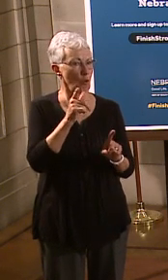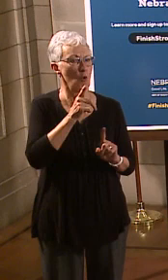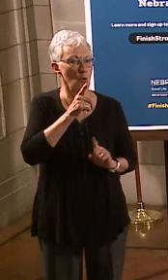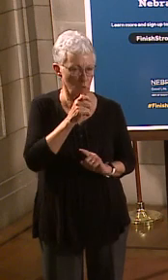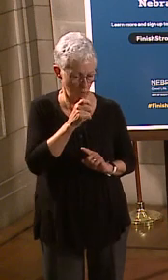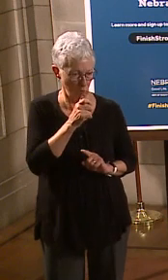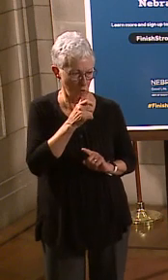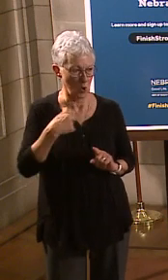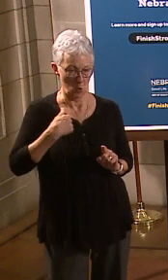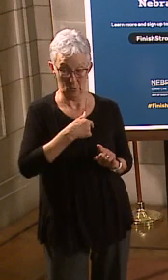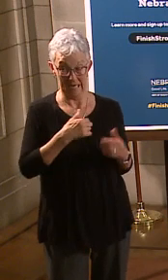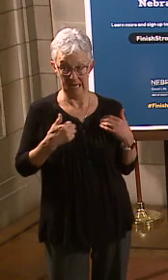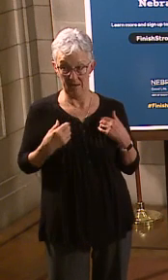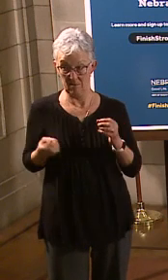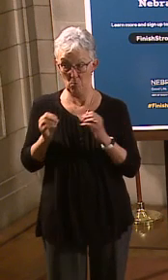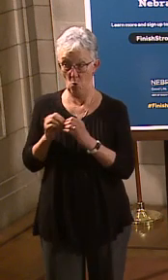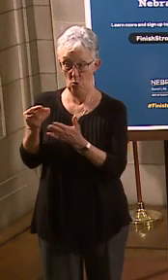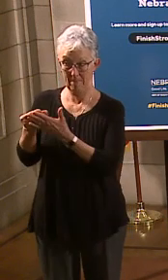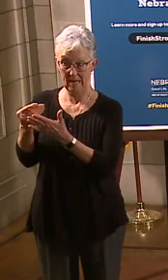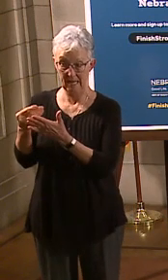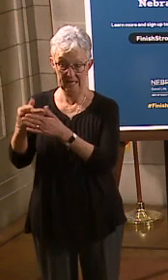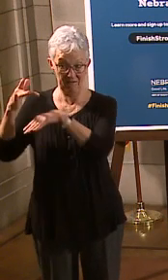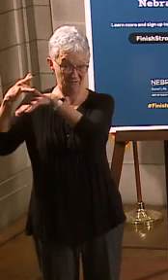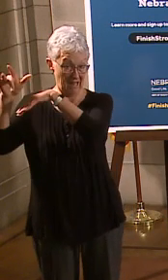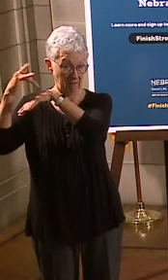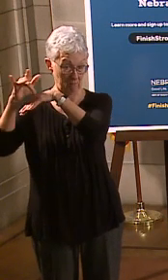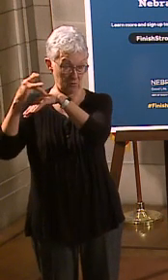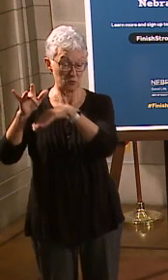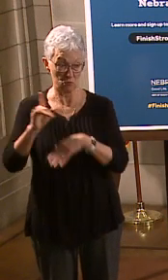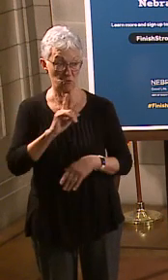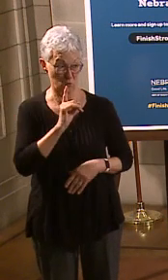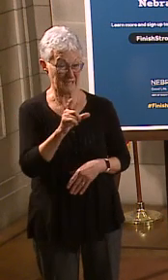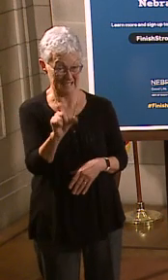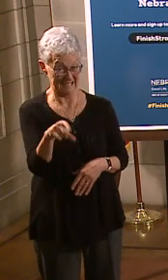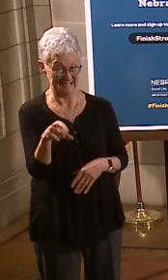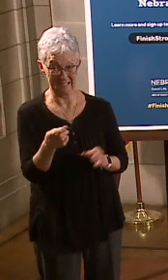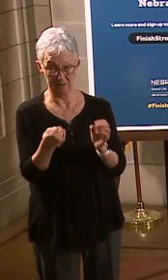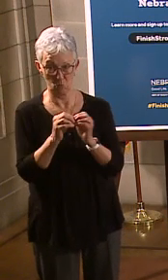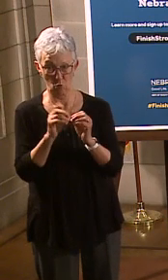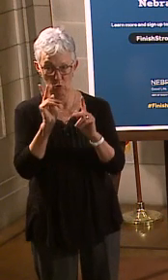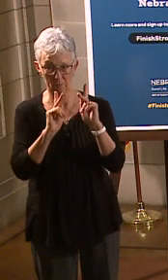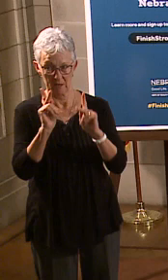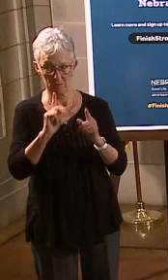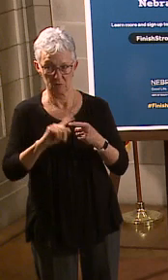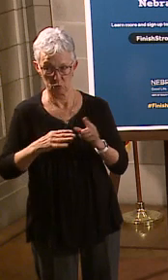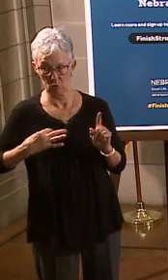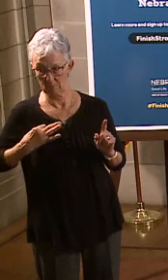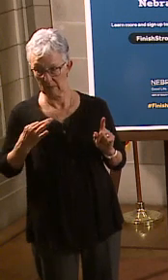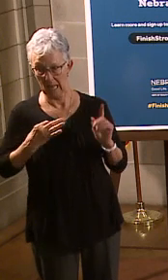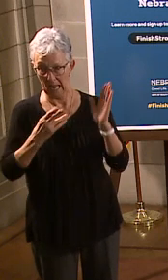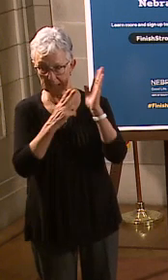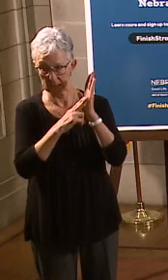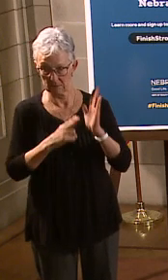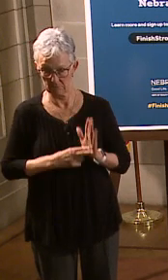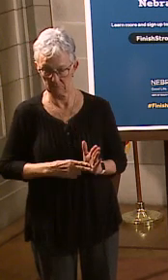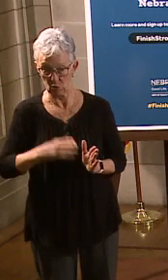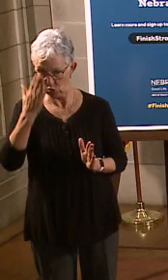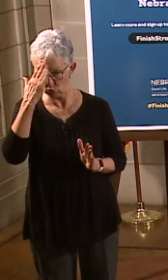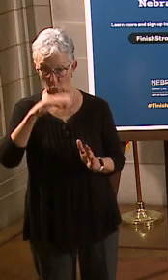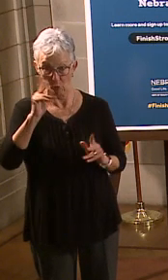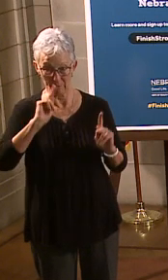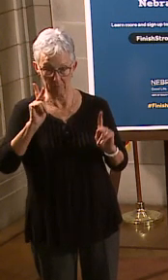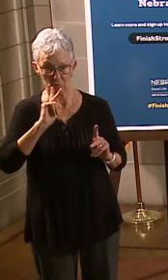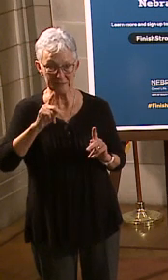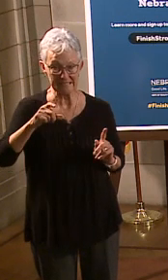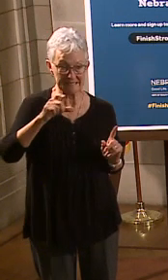more availability for this program. So we really need more people to apply for it. We know the need is there. We just need to